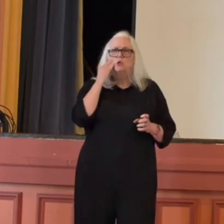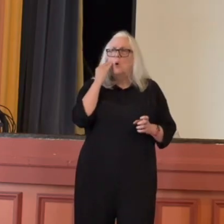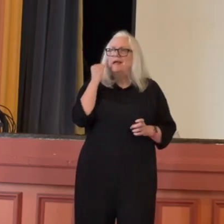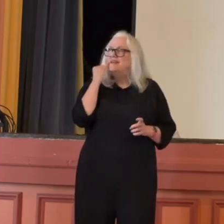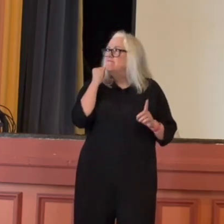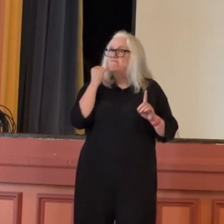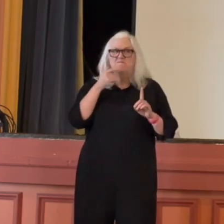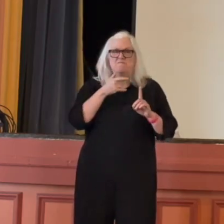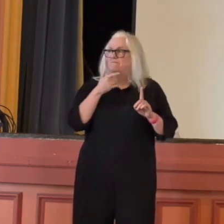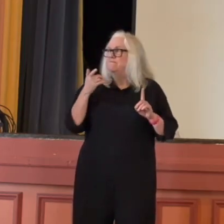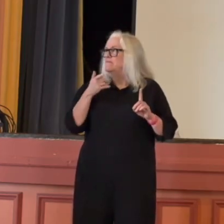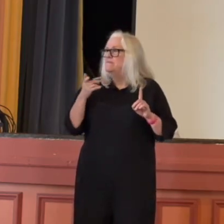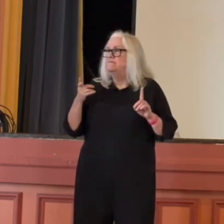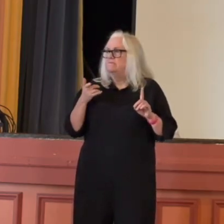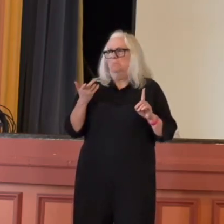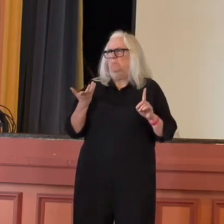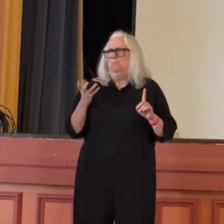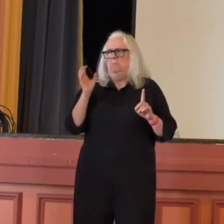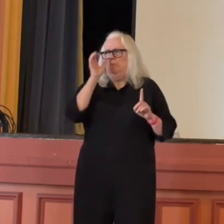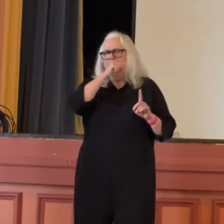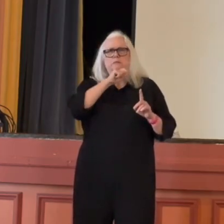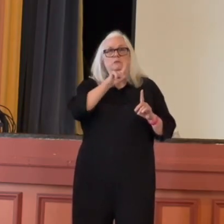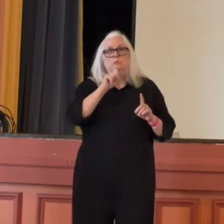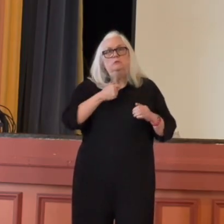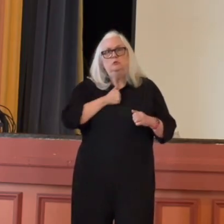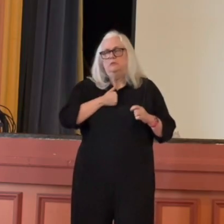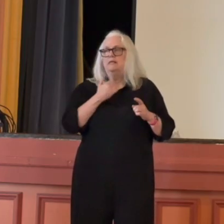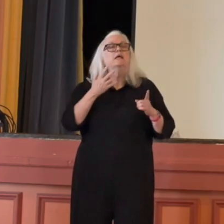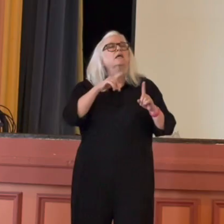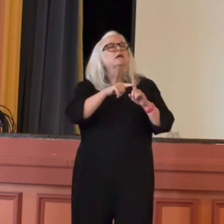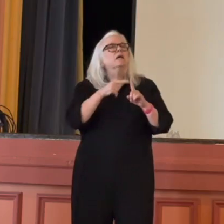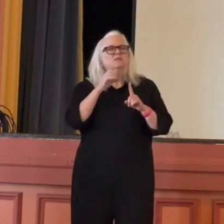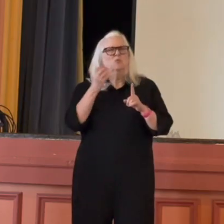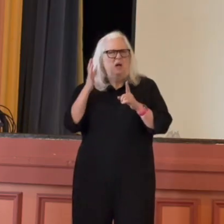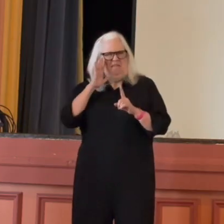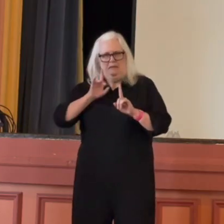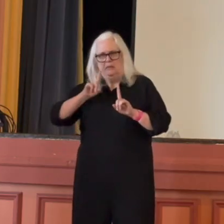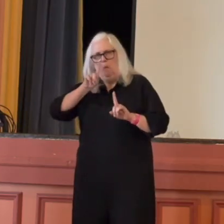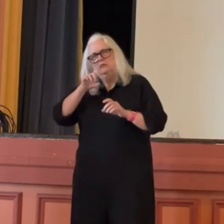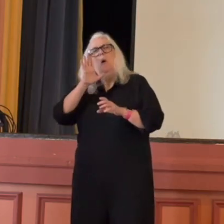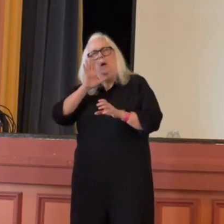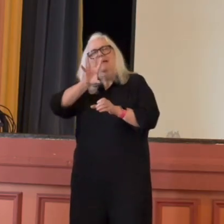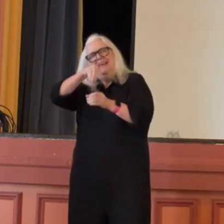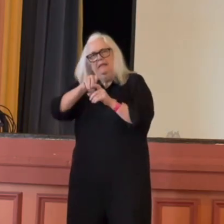Okay, so as far as areas of contamination found during construction,